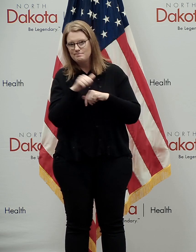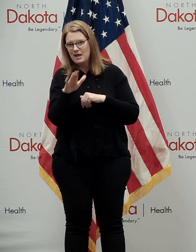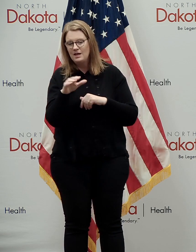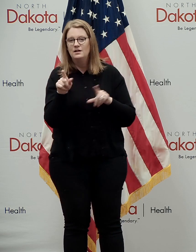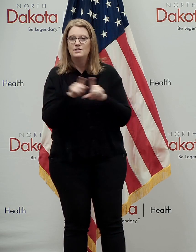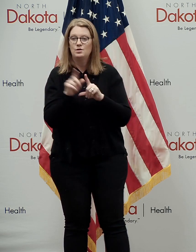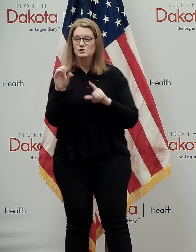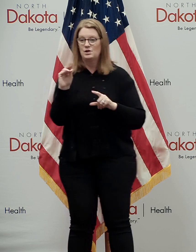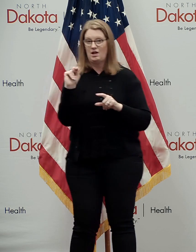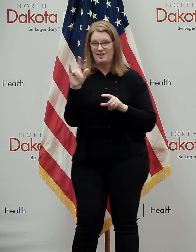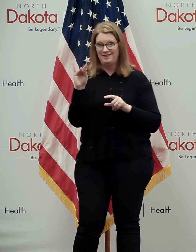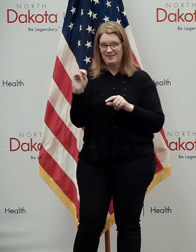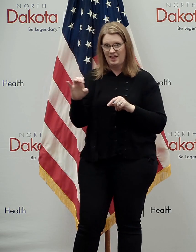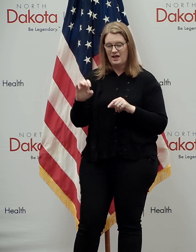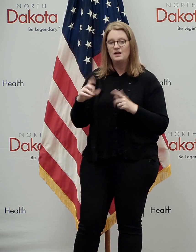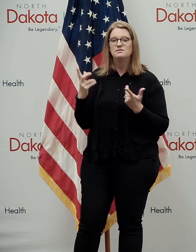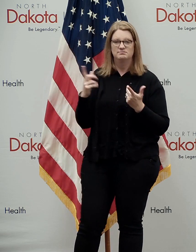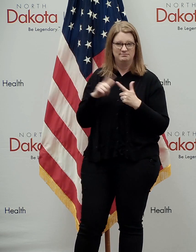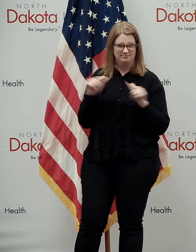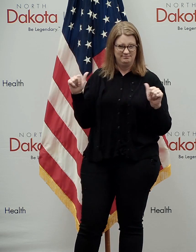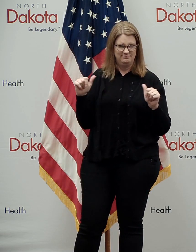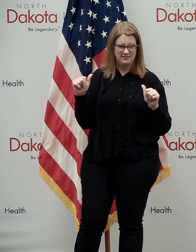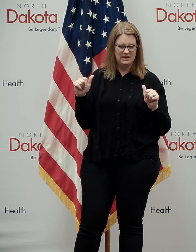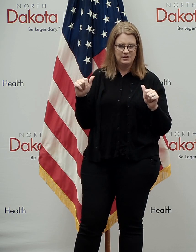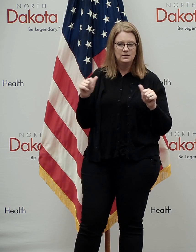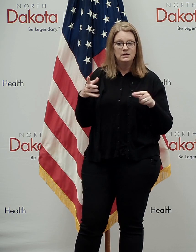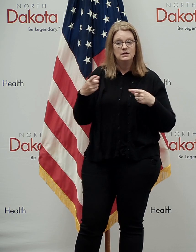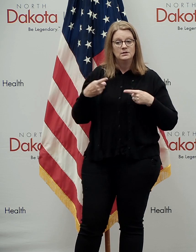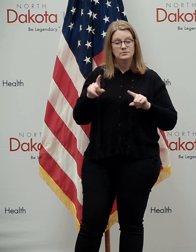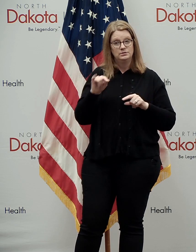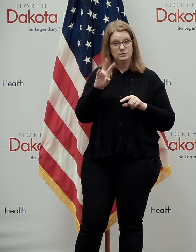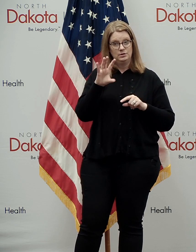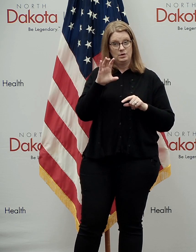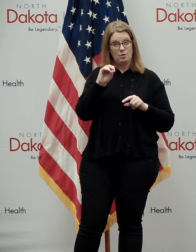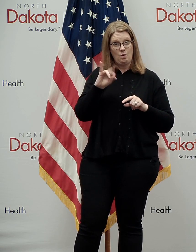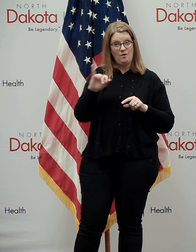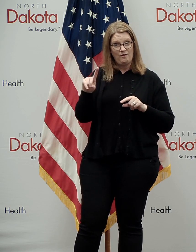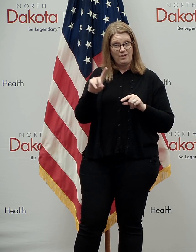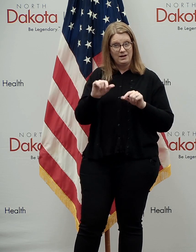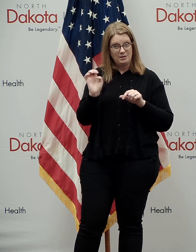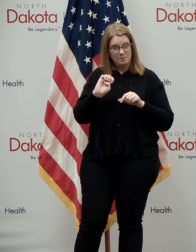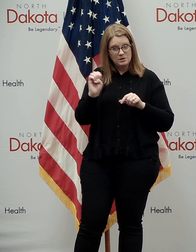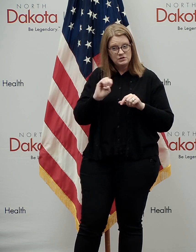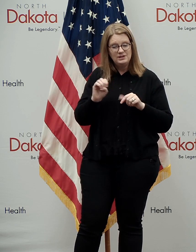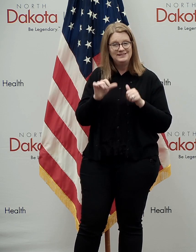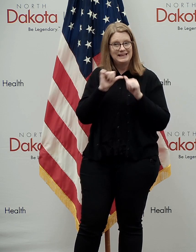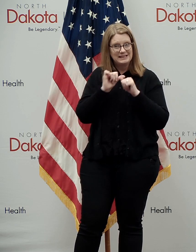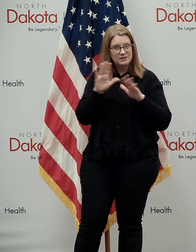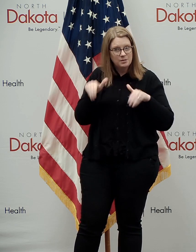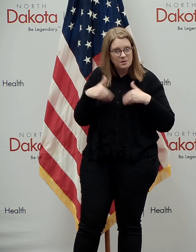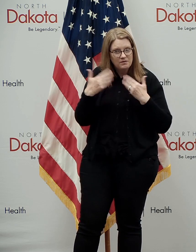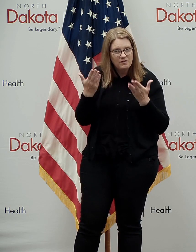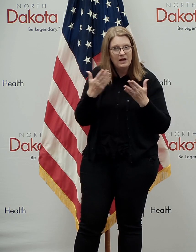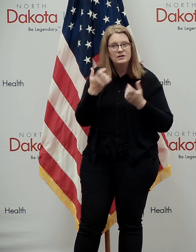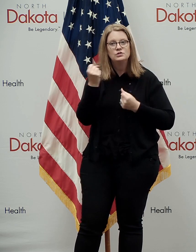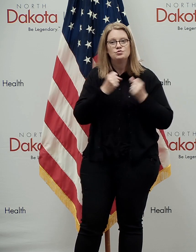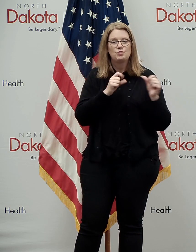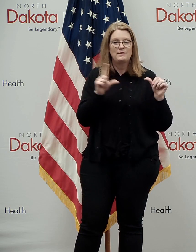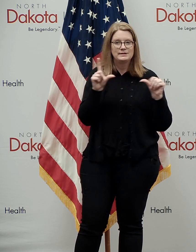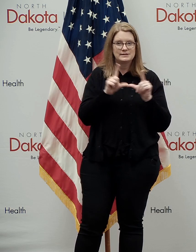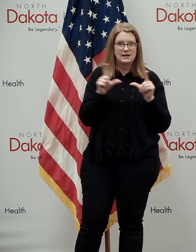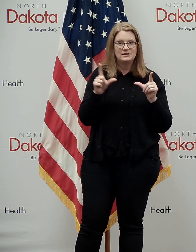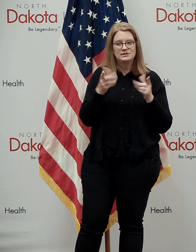online, and through drop boxes. And during the COVID emergency, the NDDOT has continued to provide motor vehicle and driver's